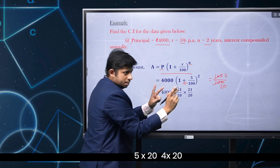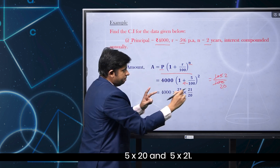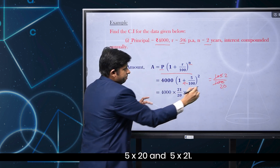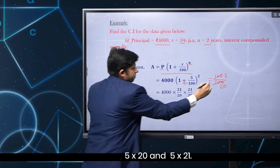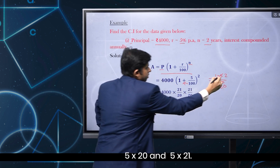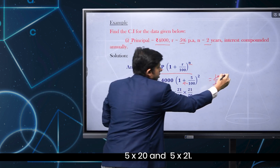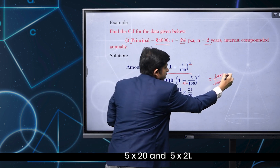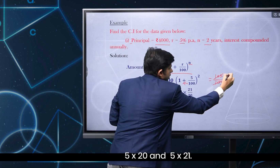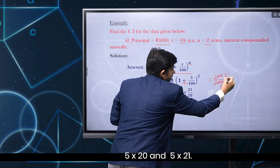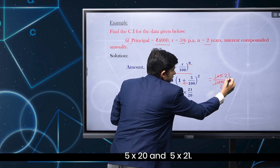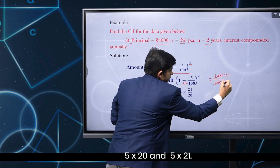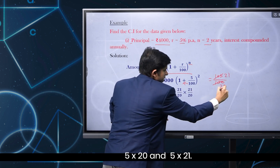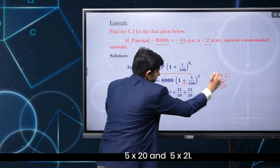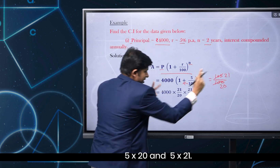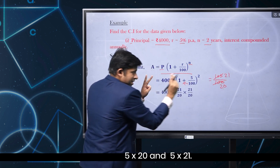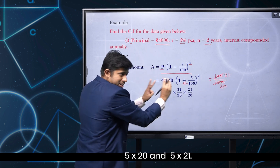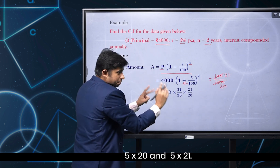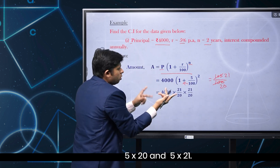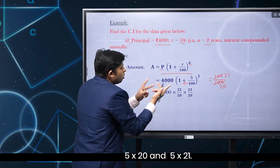5 20s are and 5 21s are.